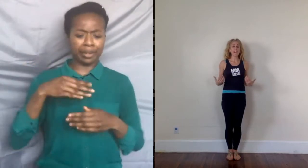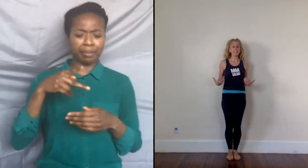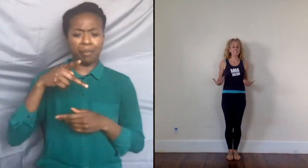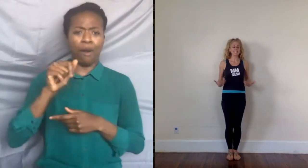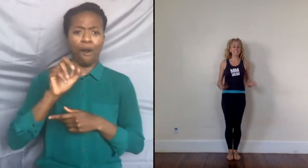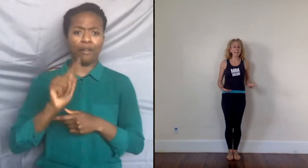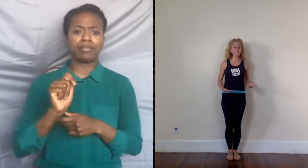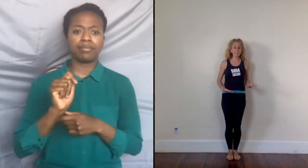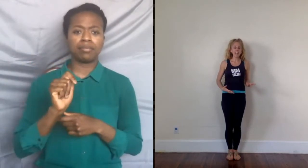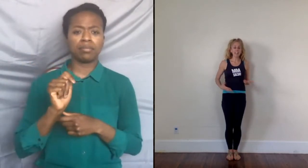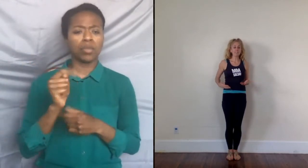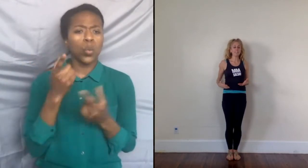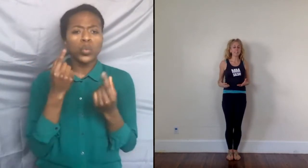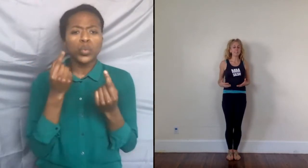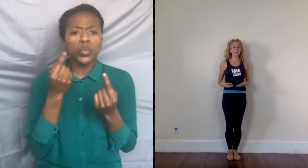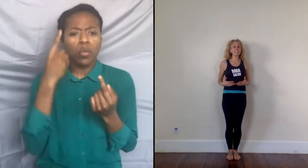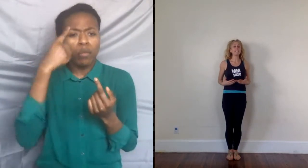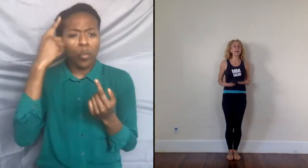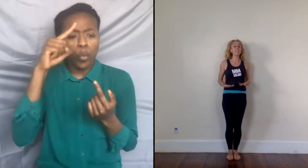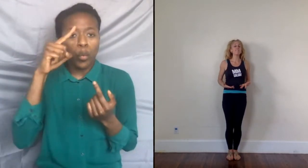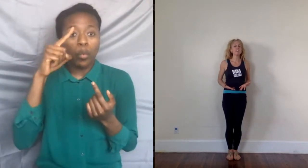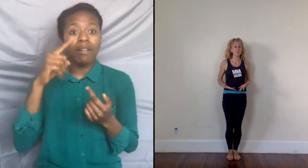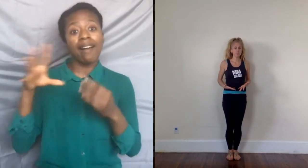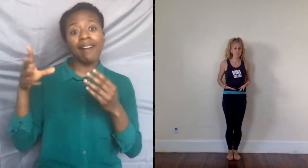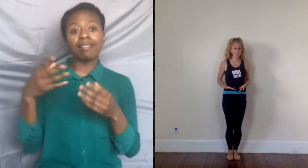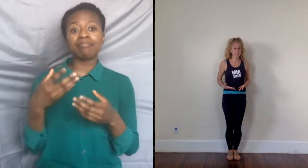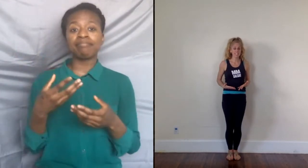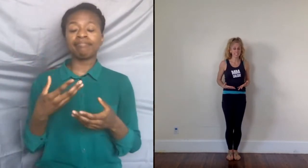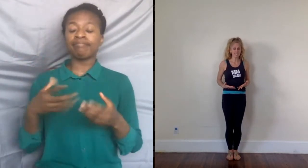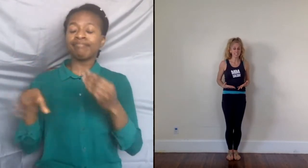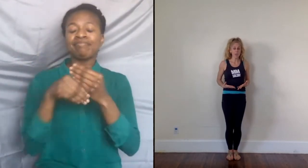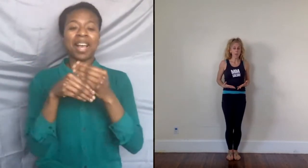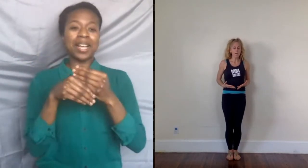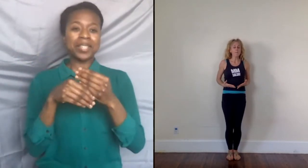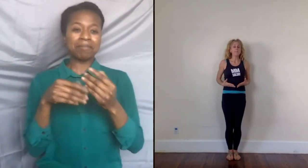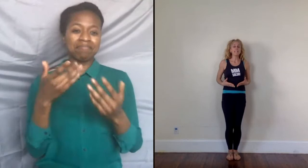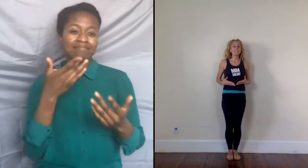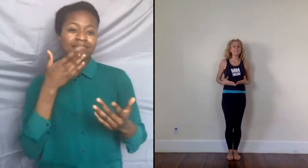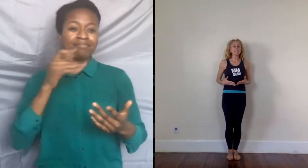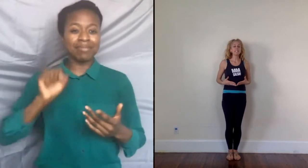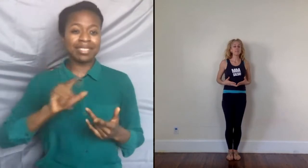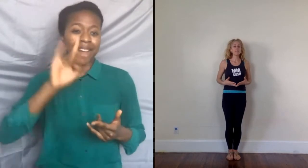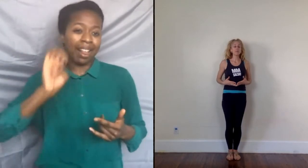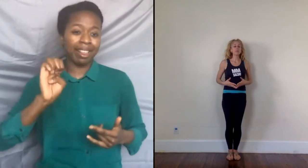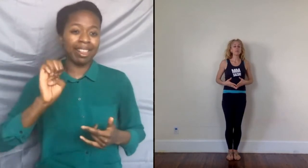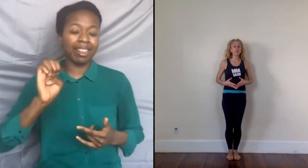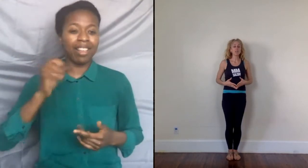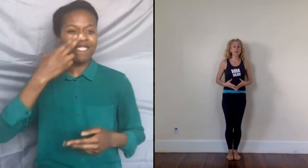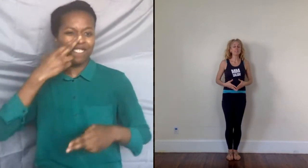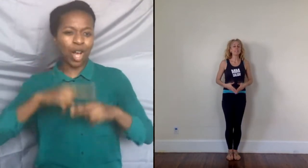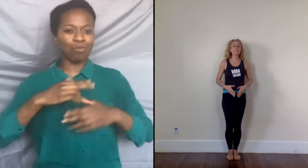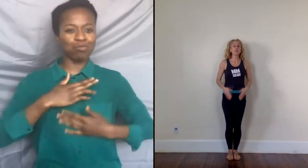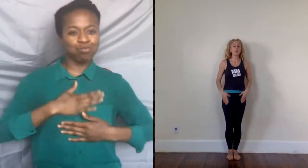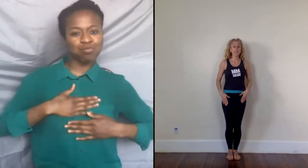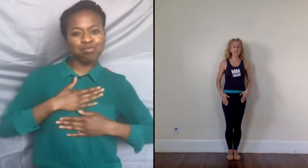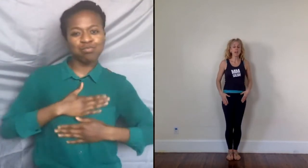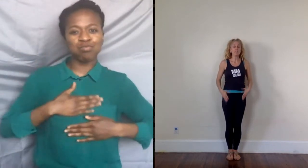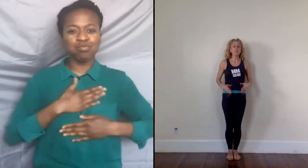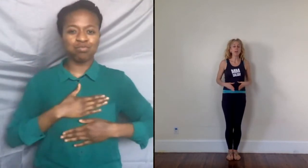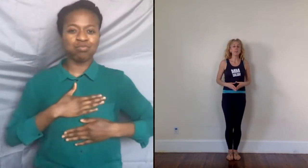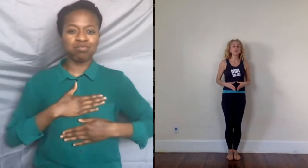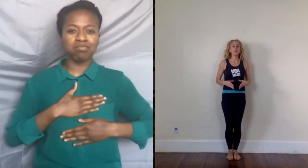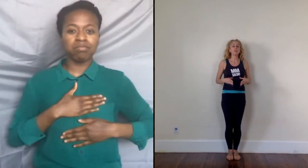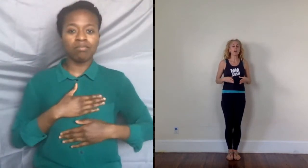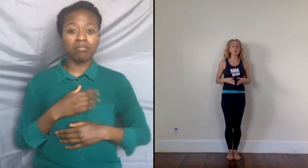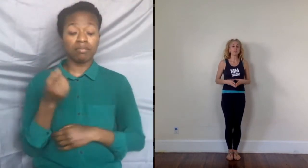to add in style and flavor and to have fun when we're dancing. But it's not something that we want to have take away